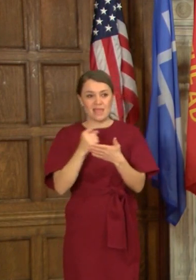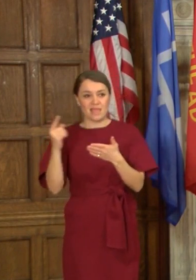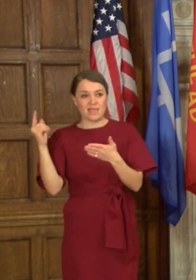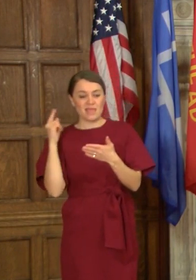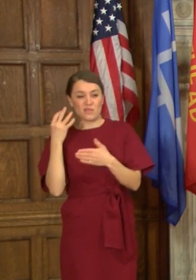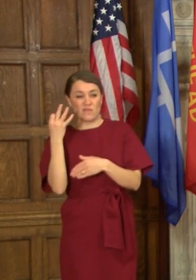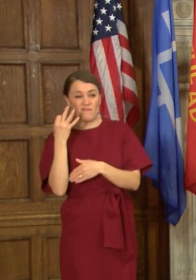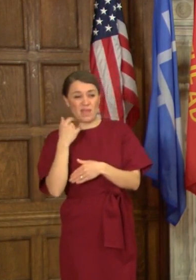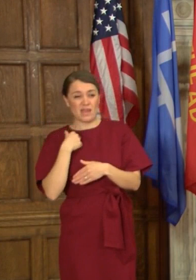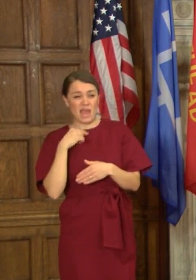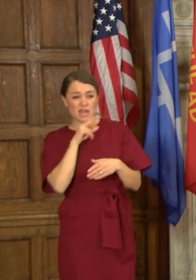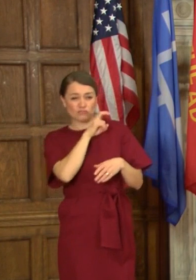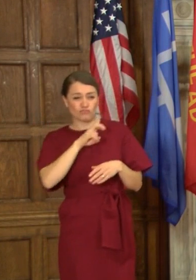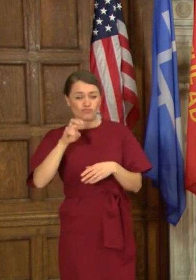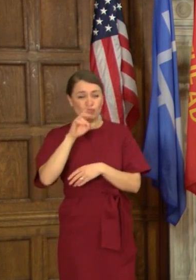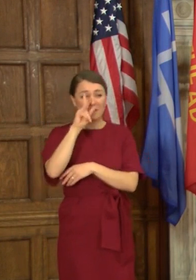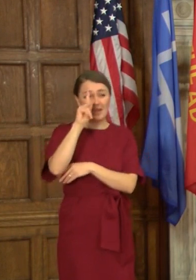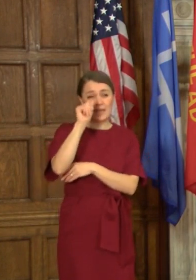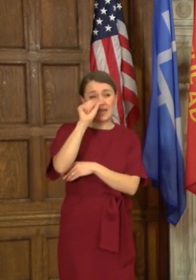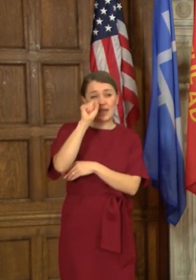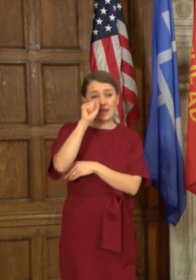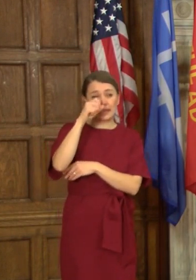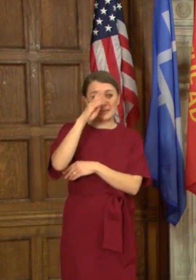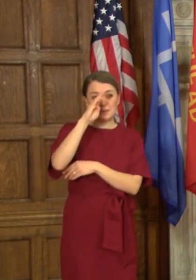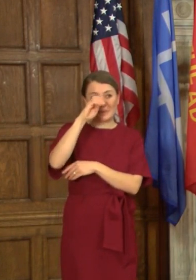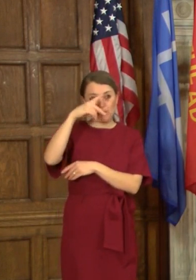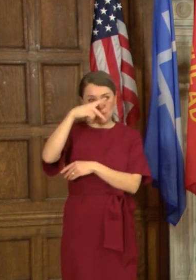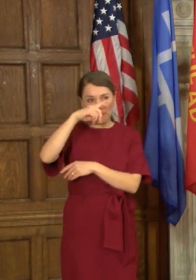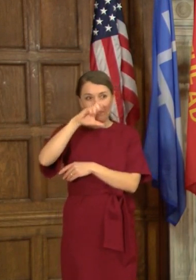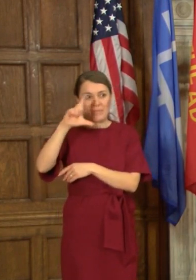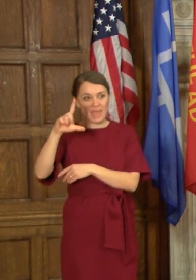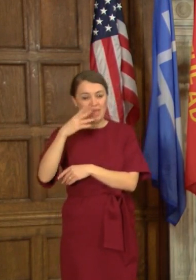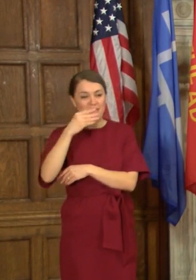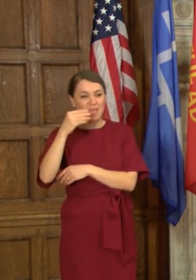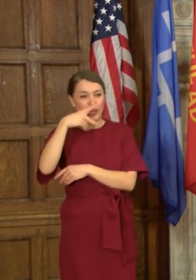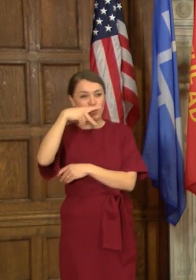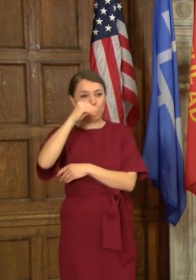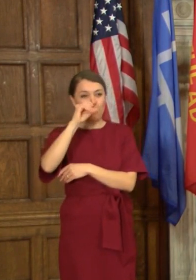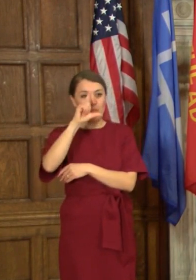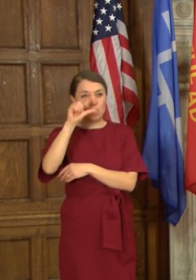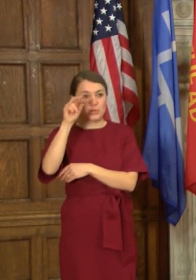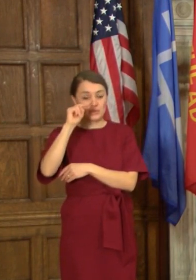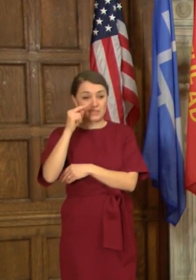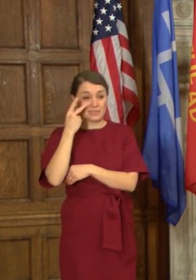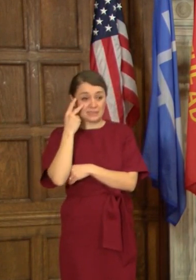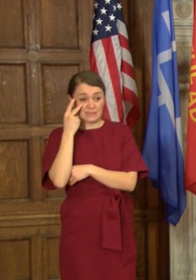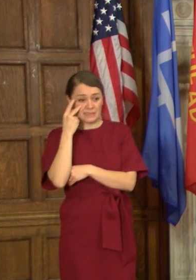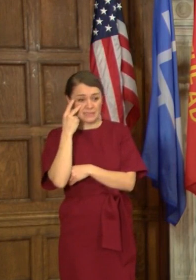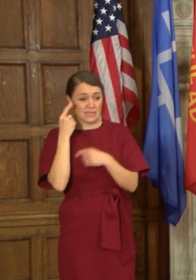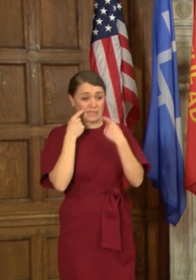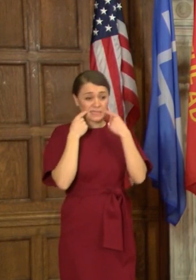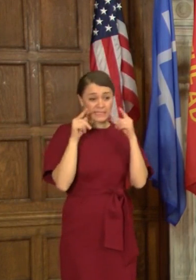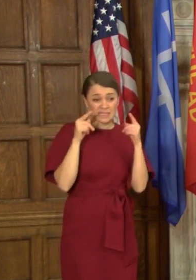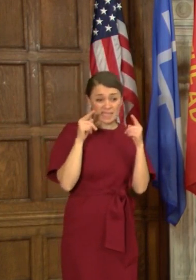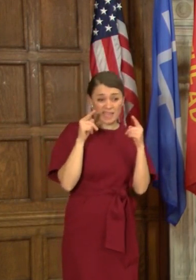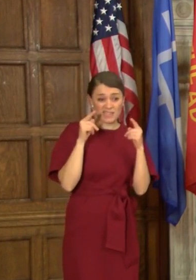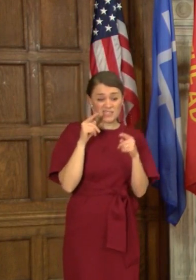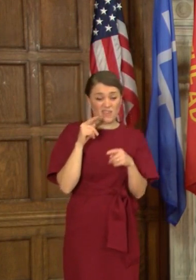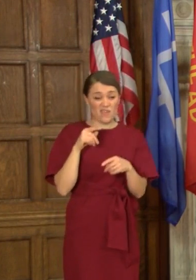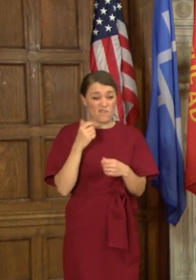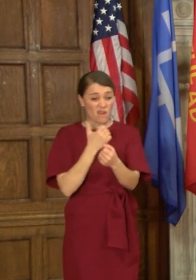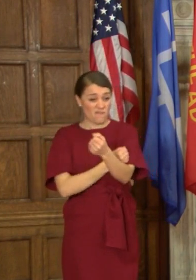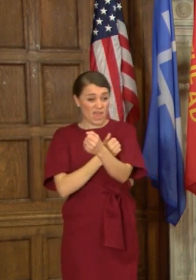and Polson to see firsthand the success of our vaccination clinics, our MaxVax